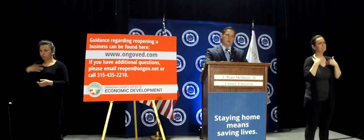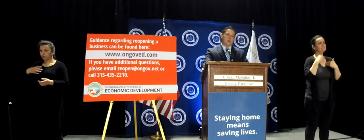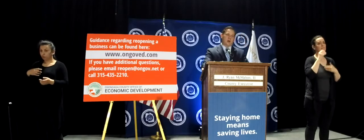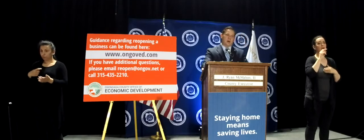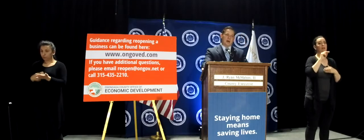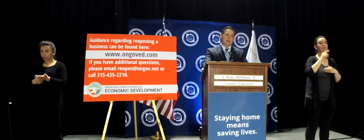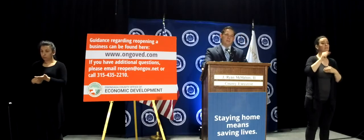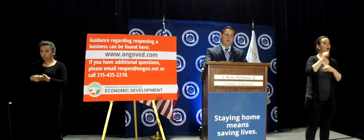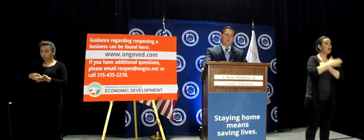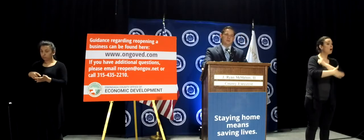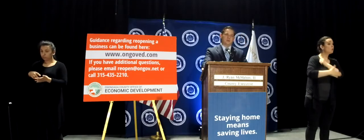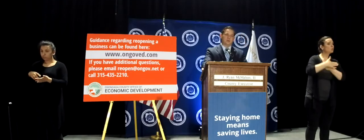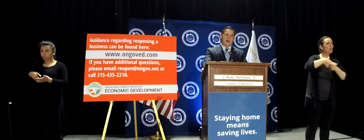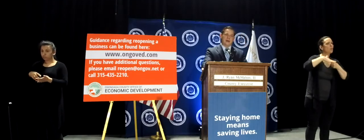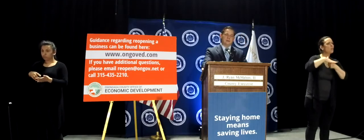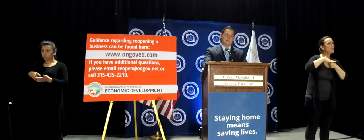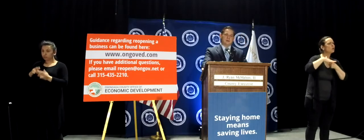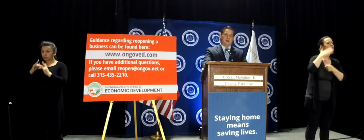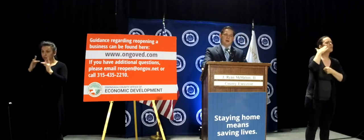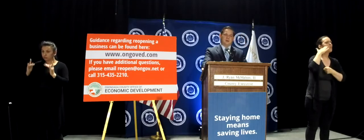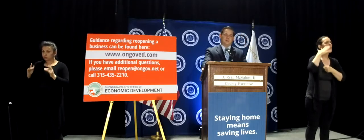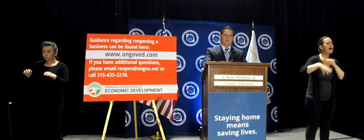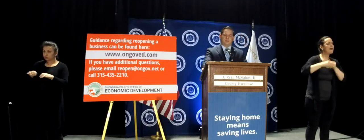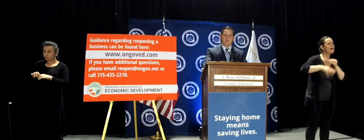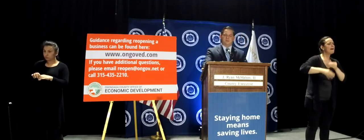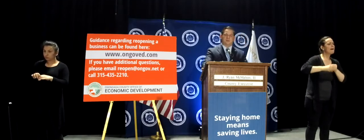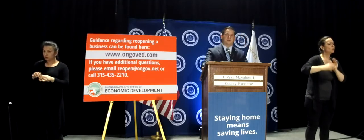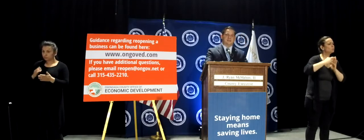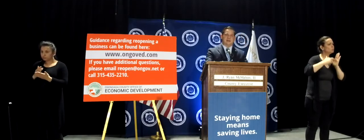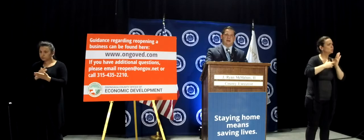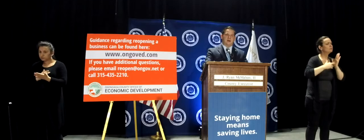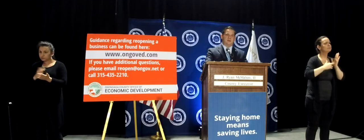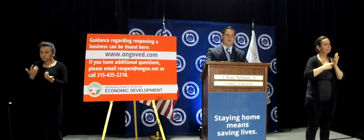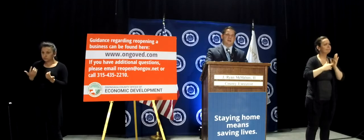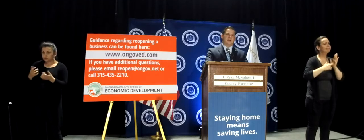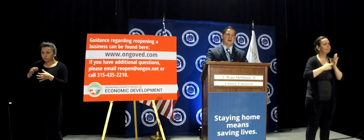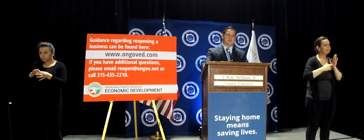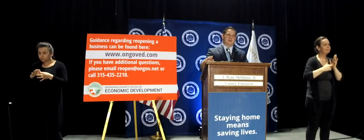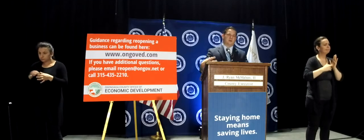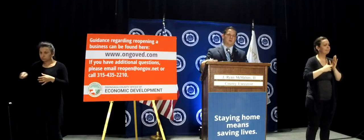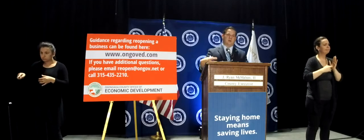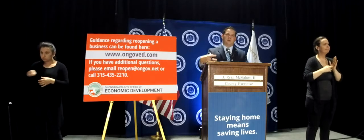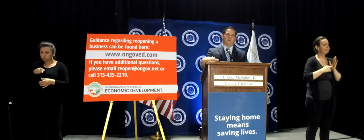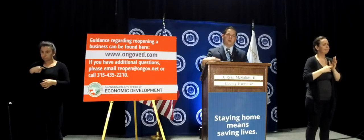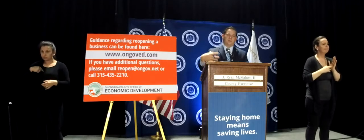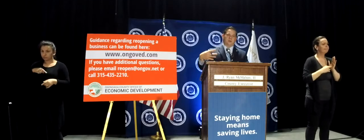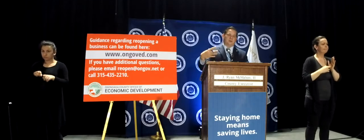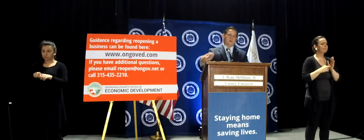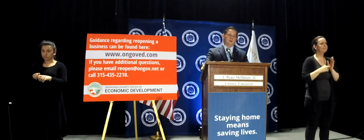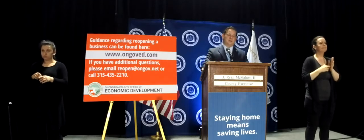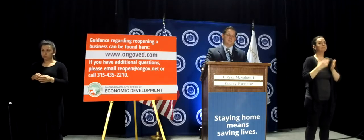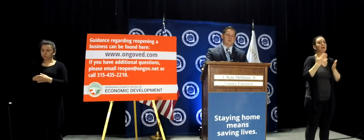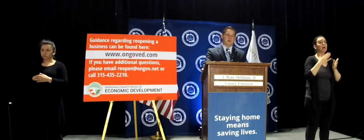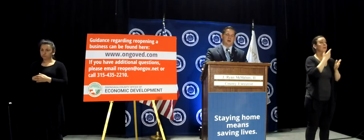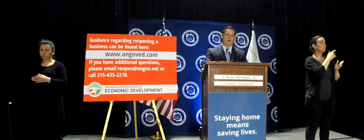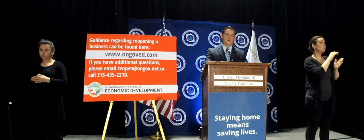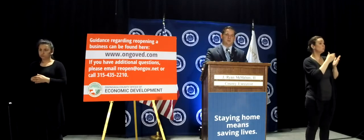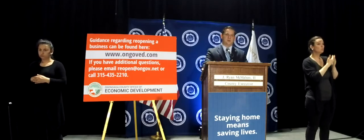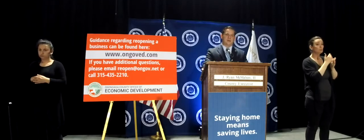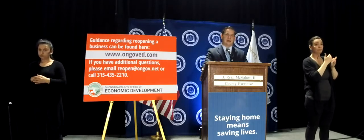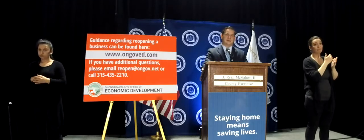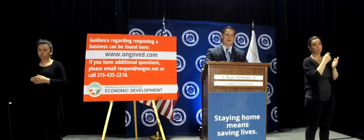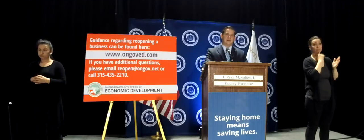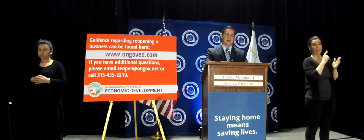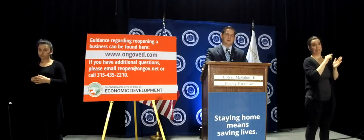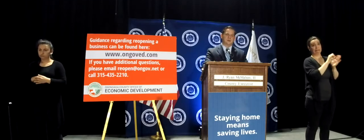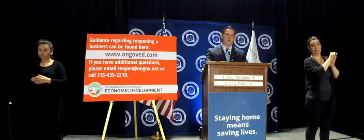local element to that. There might be something that's not covered in the state guidance, and then our local health department and our office